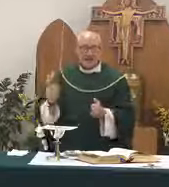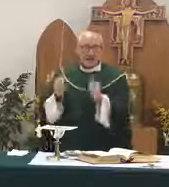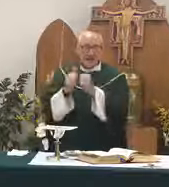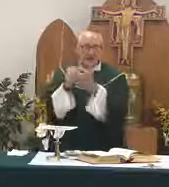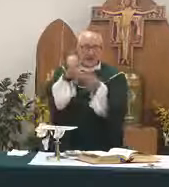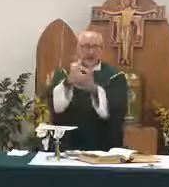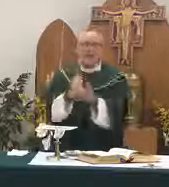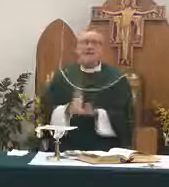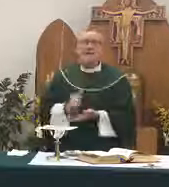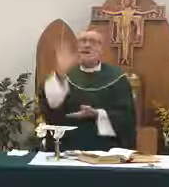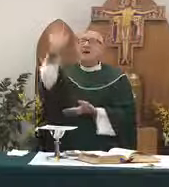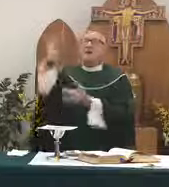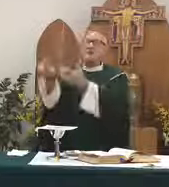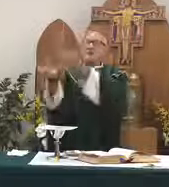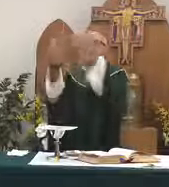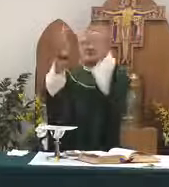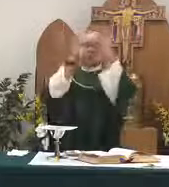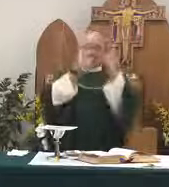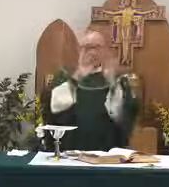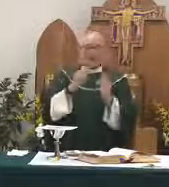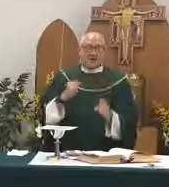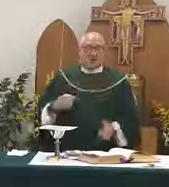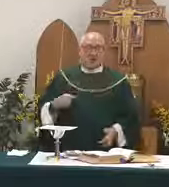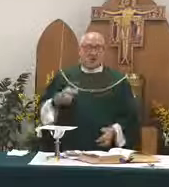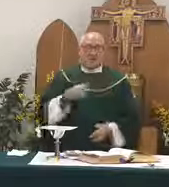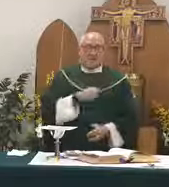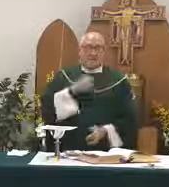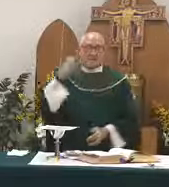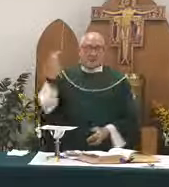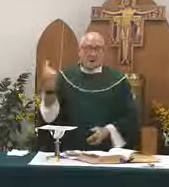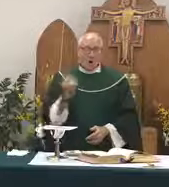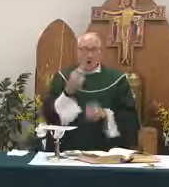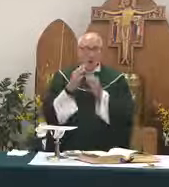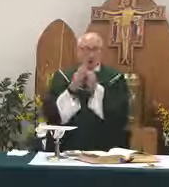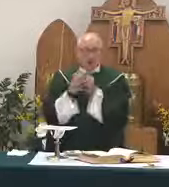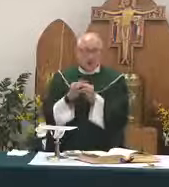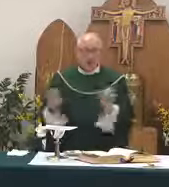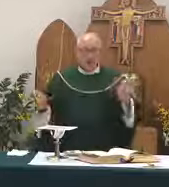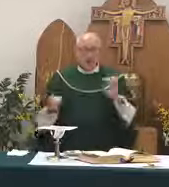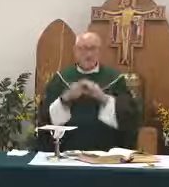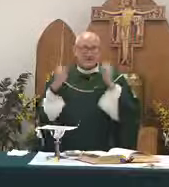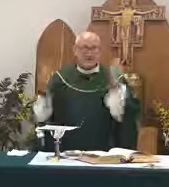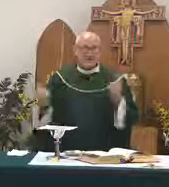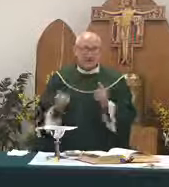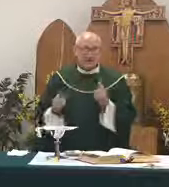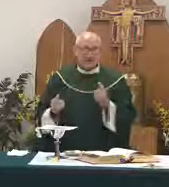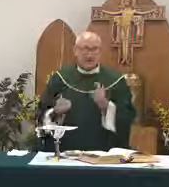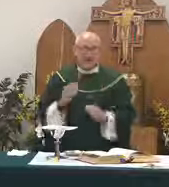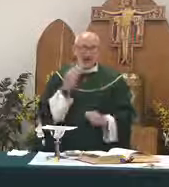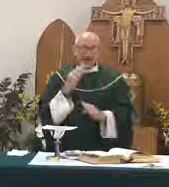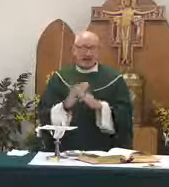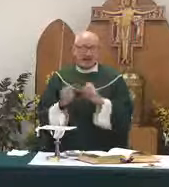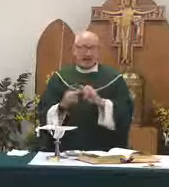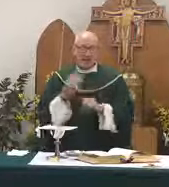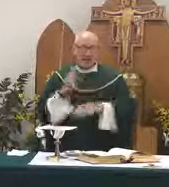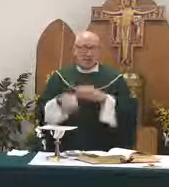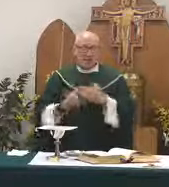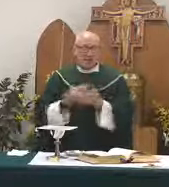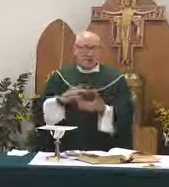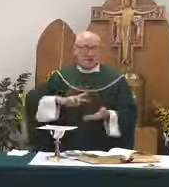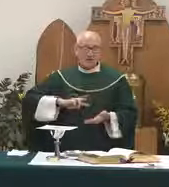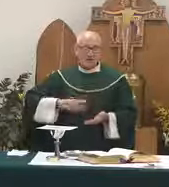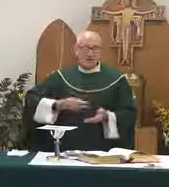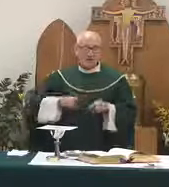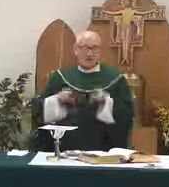days, that by the help of your mercy, we may be always free from sin and safe